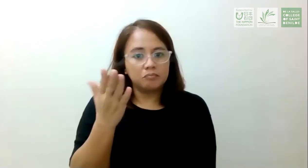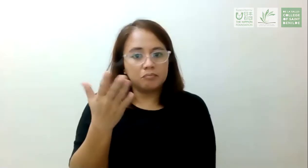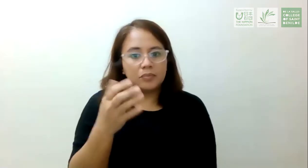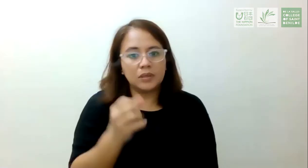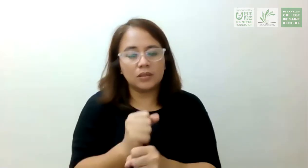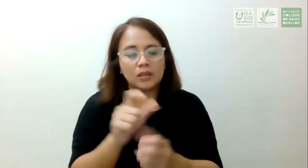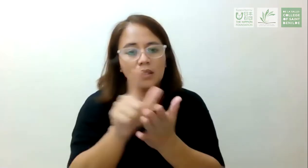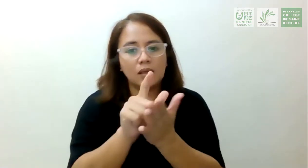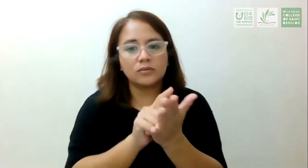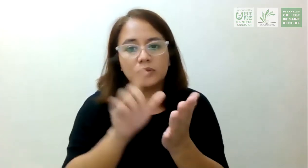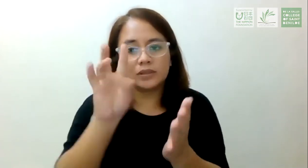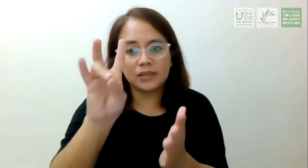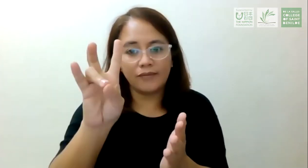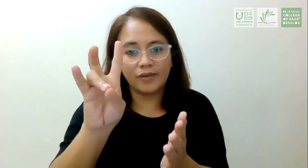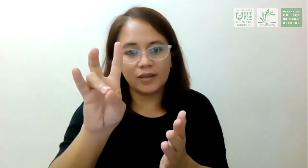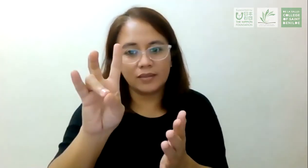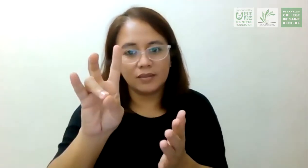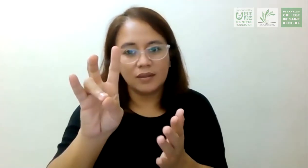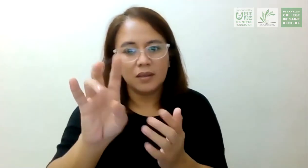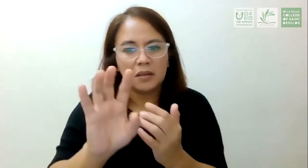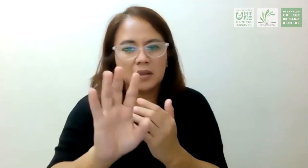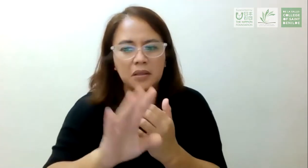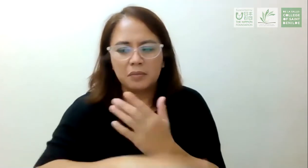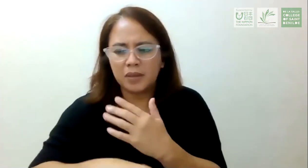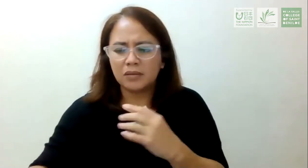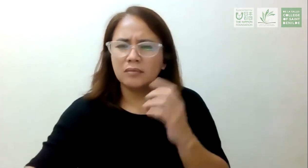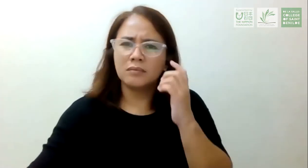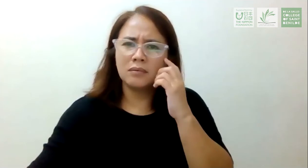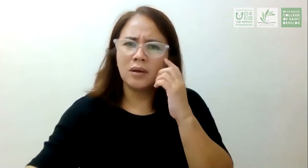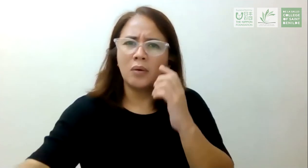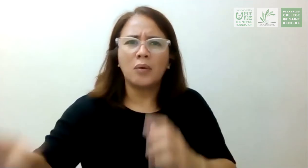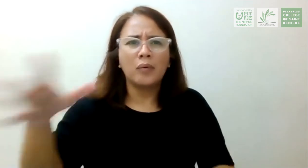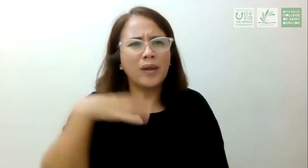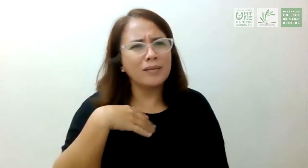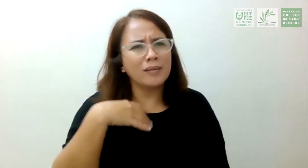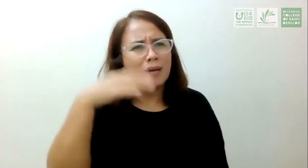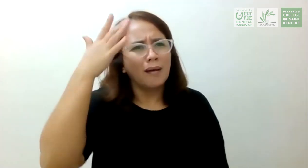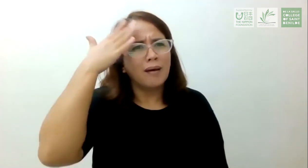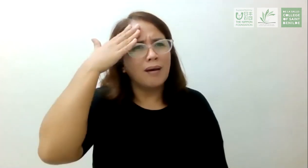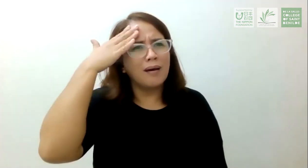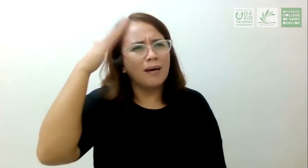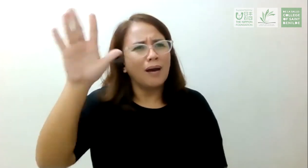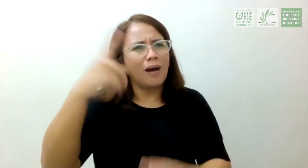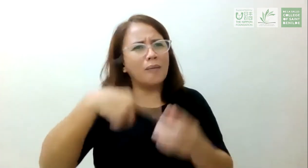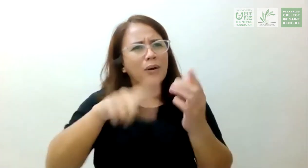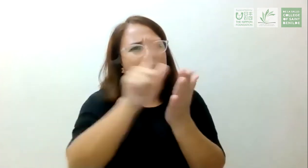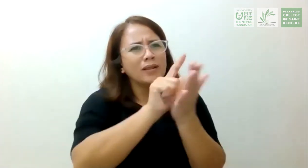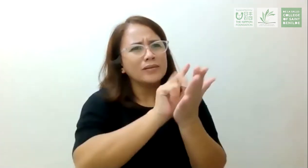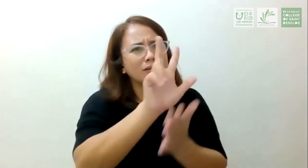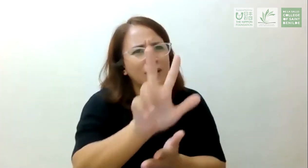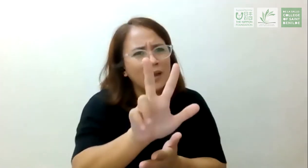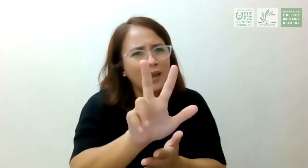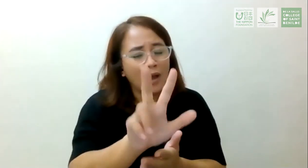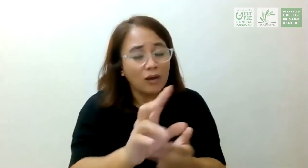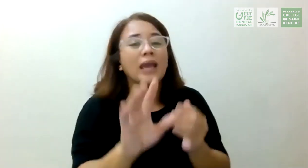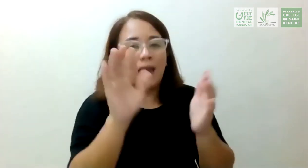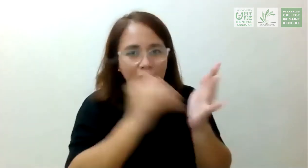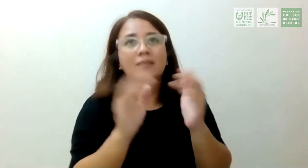say, I don't know about lesson 3. We should go back and discuss lesson 3. Because something in